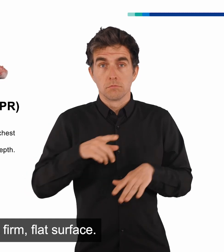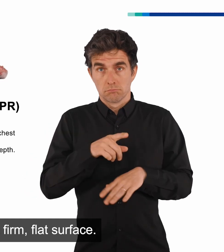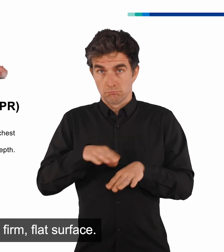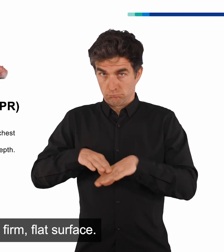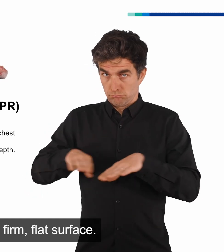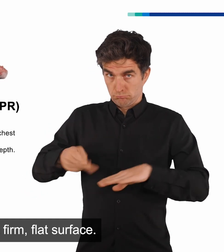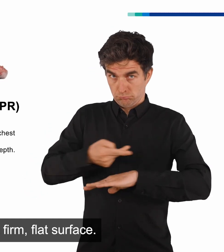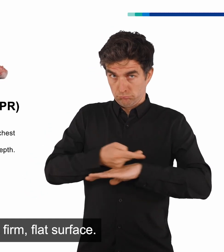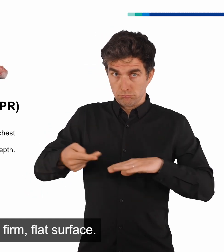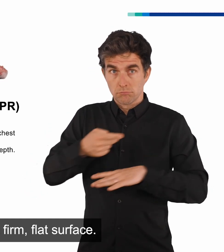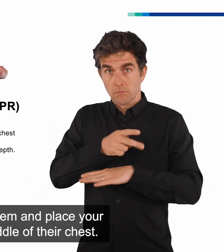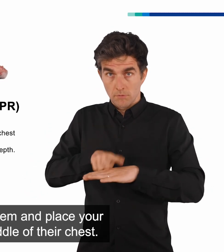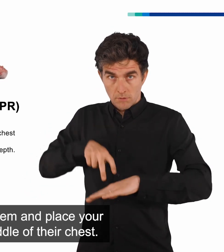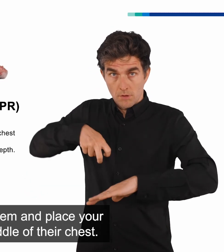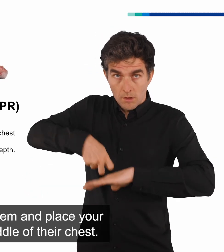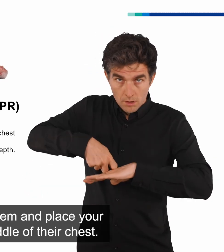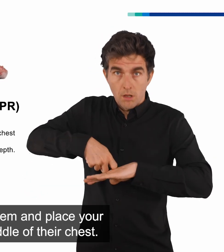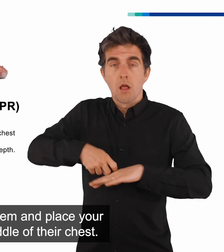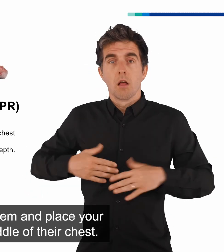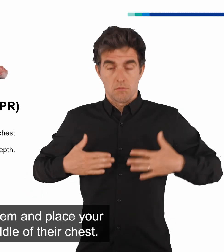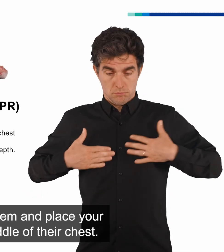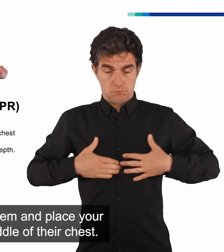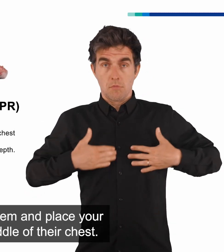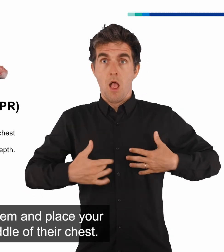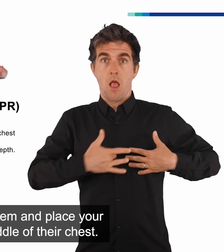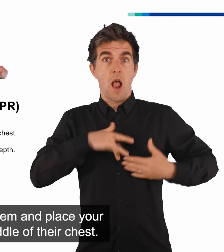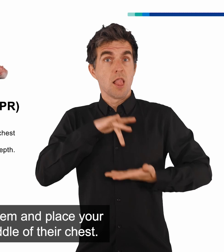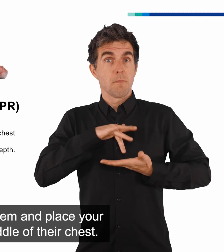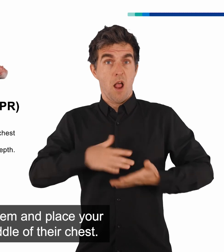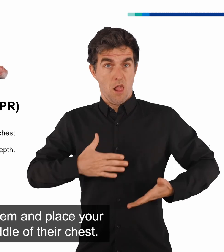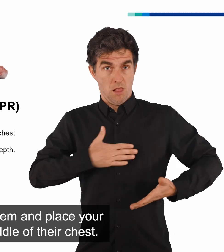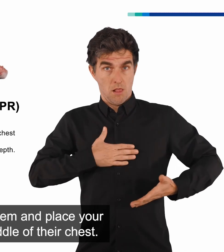Kneel beside them and place your hands in the middle of their chest.